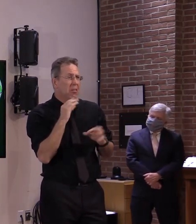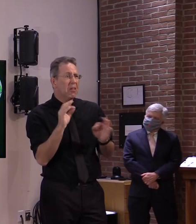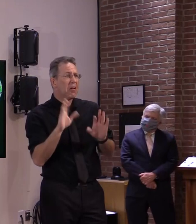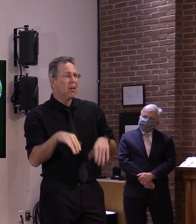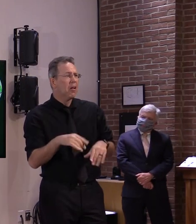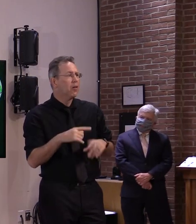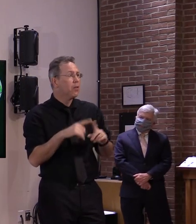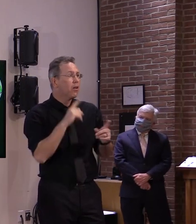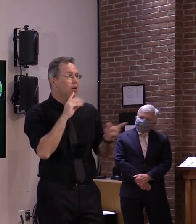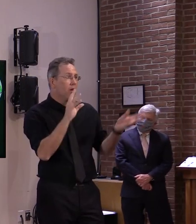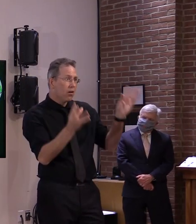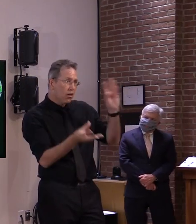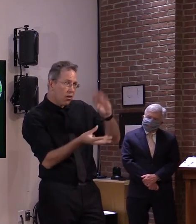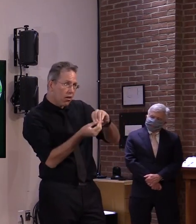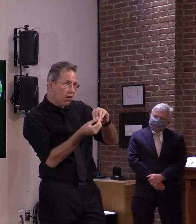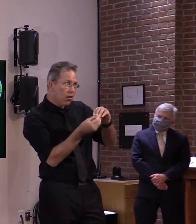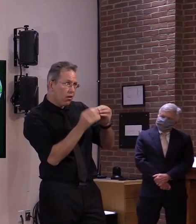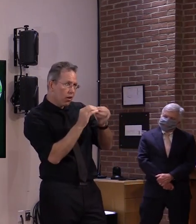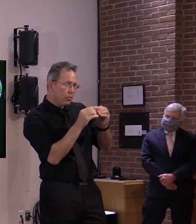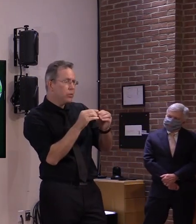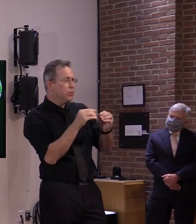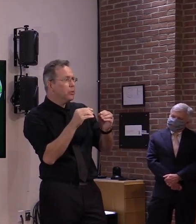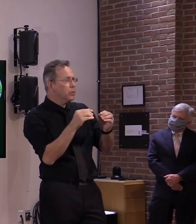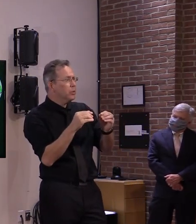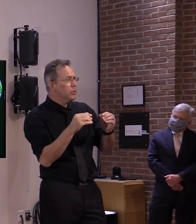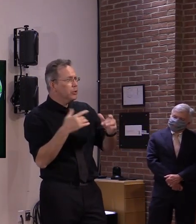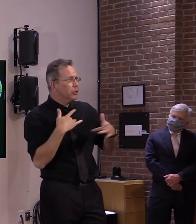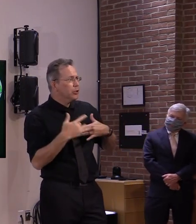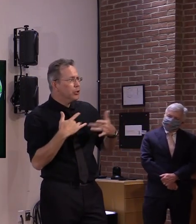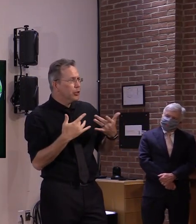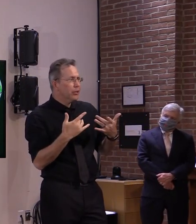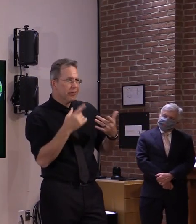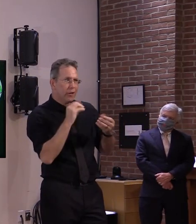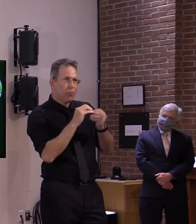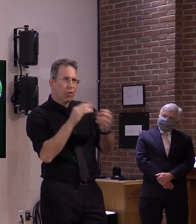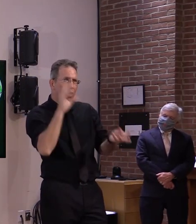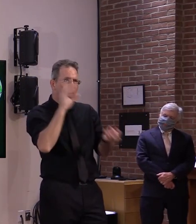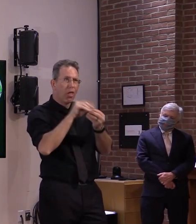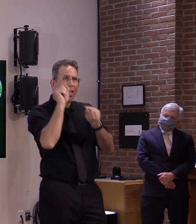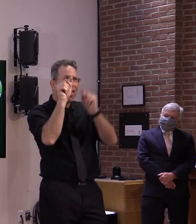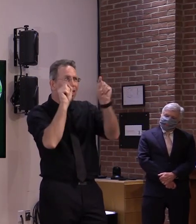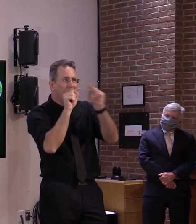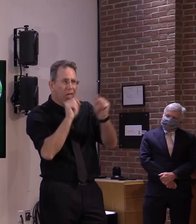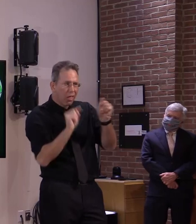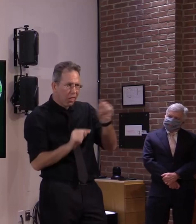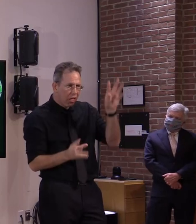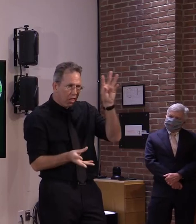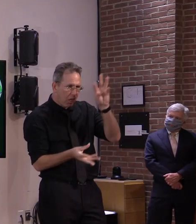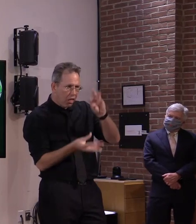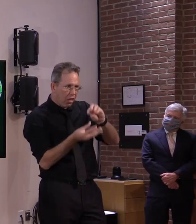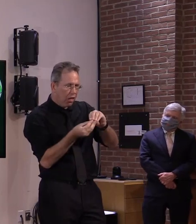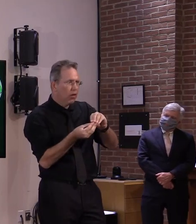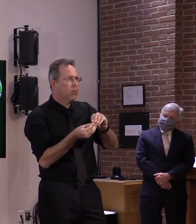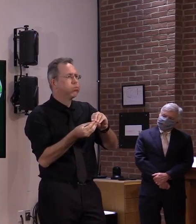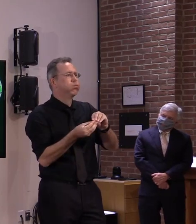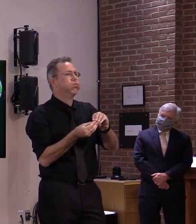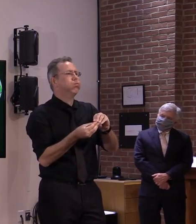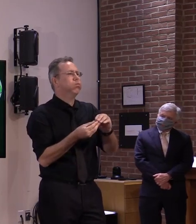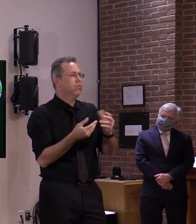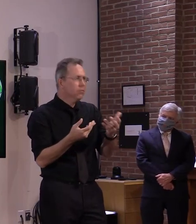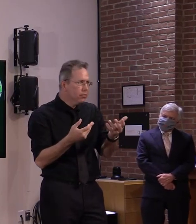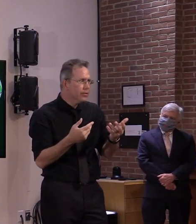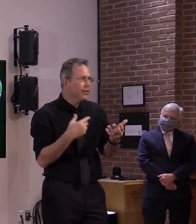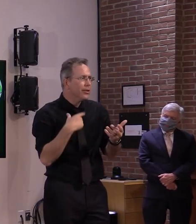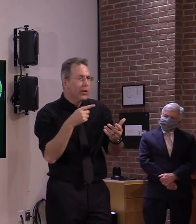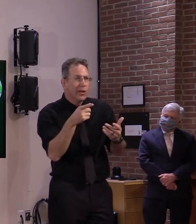up. And for each individual, there are a number of cases or close contacts, too often leading